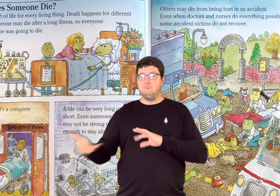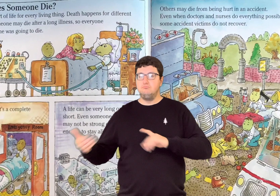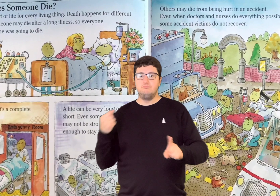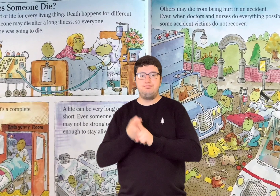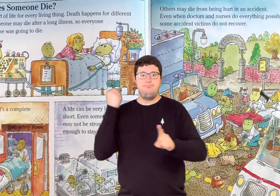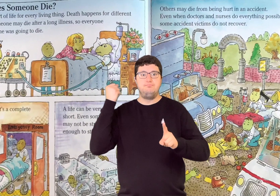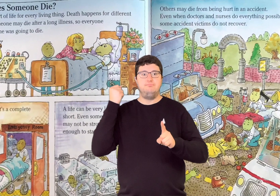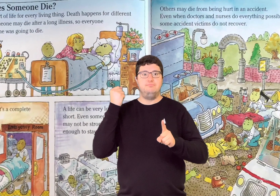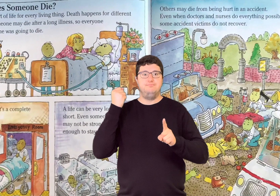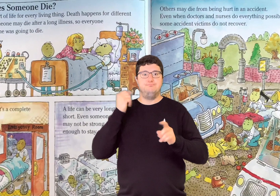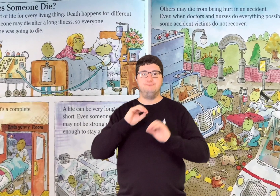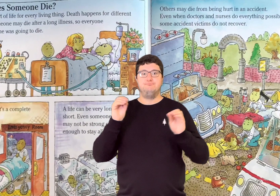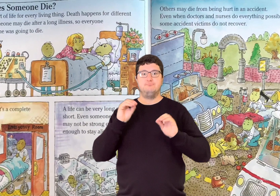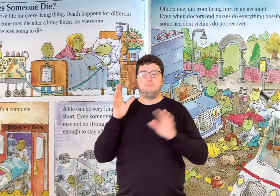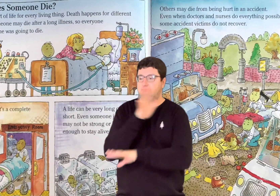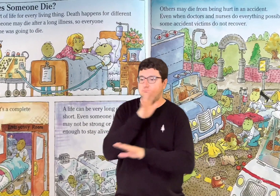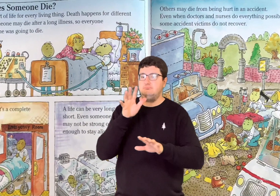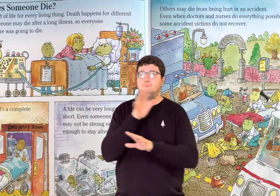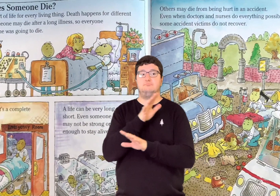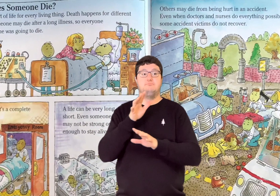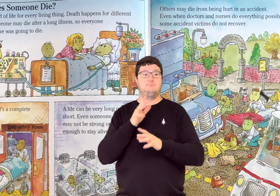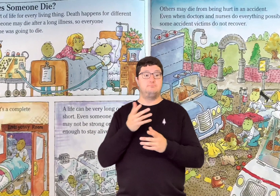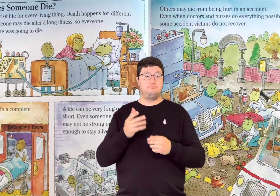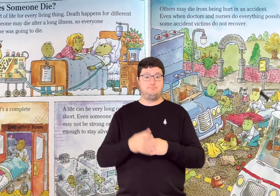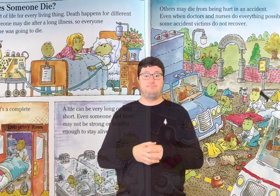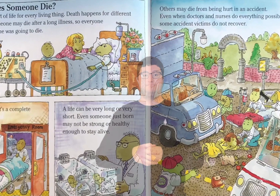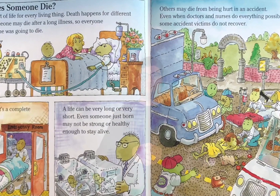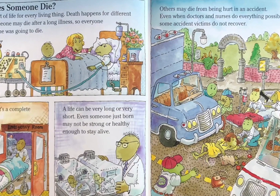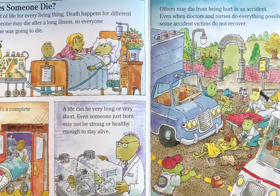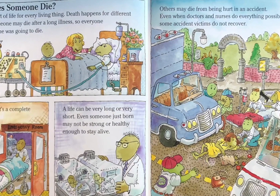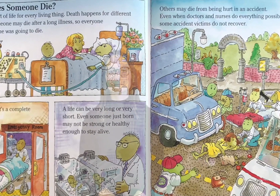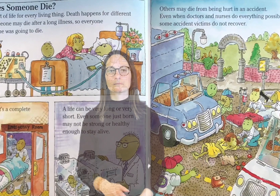Other times, it's a complete surprise.